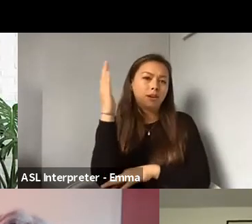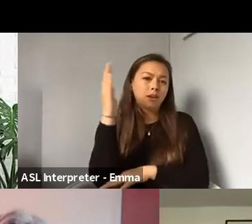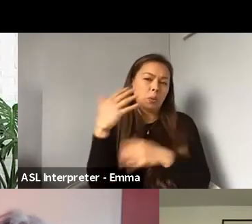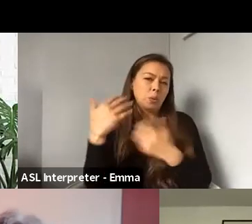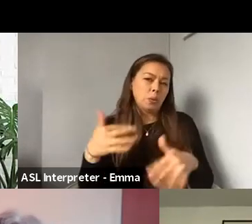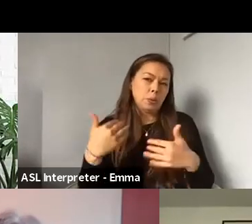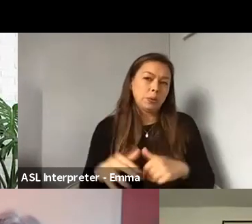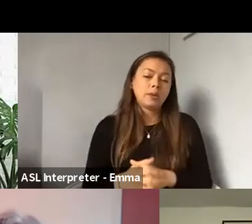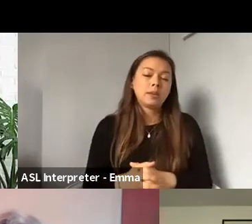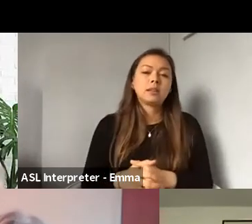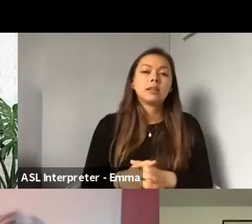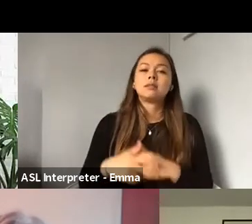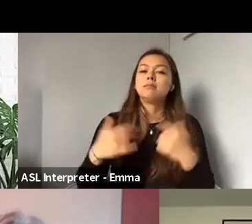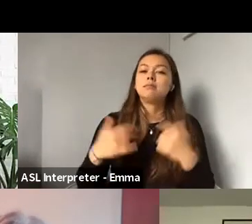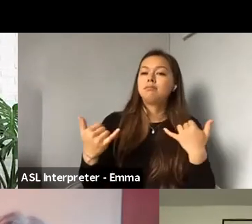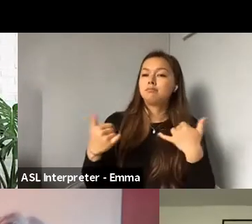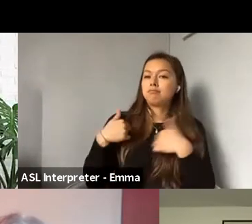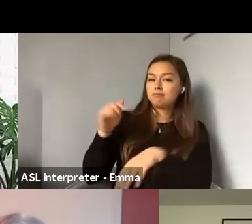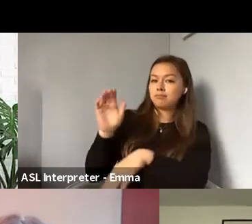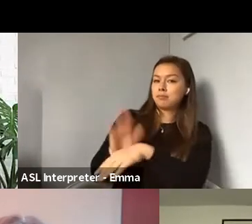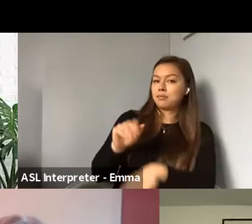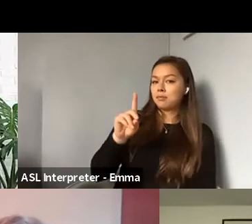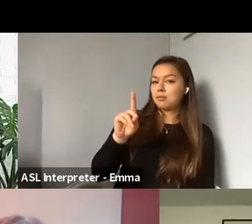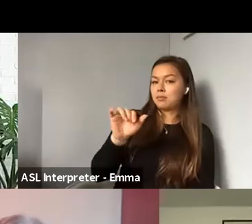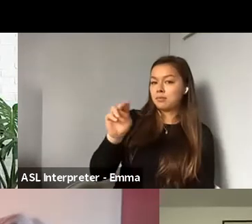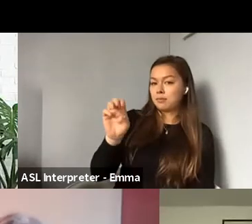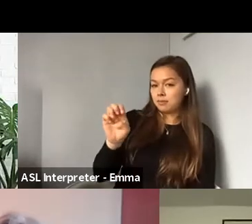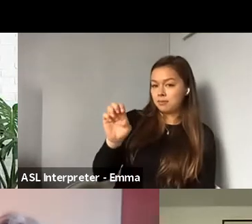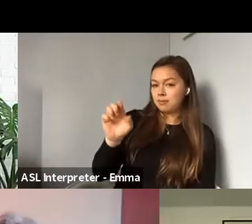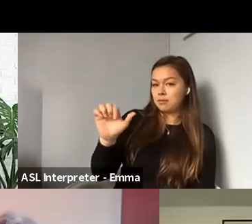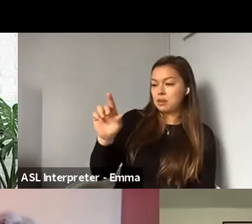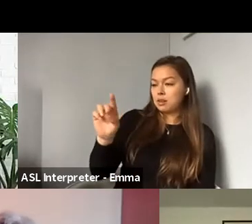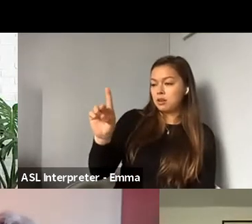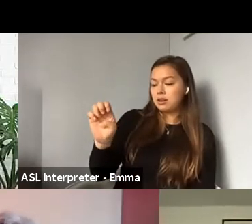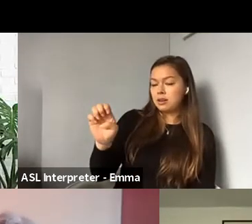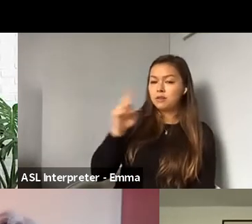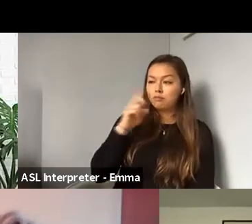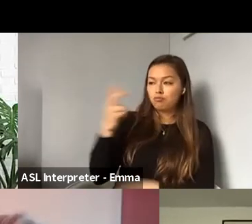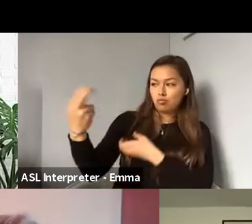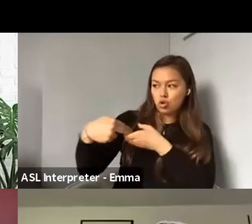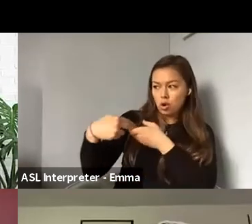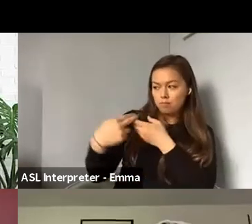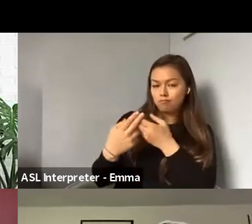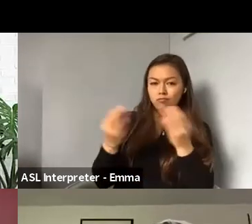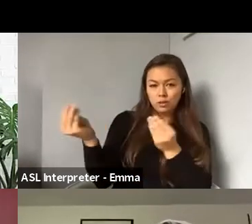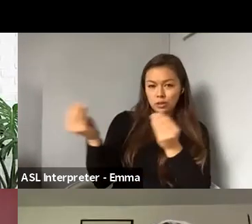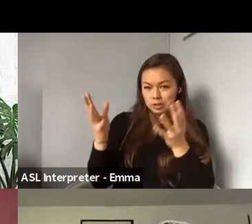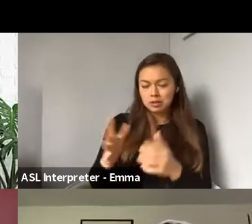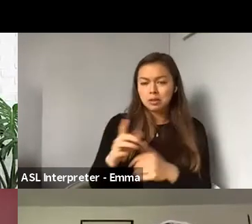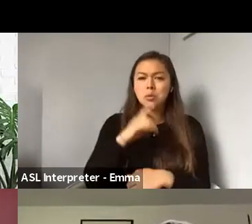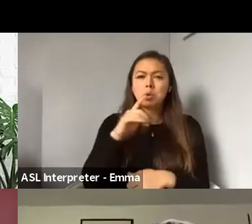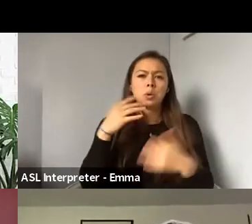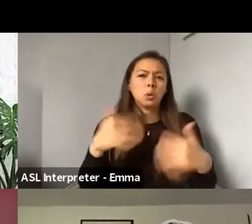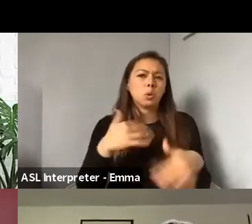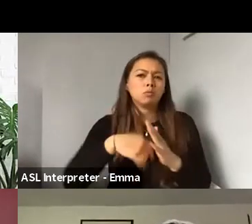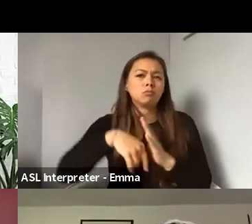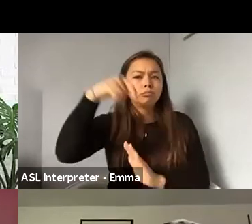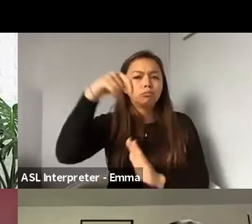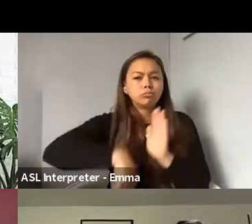my colleague, Diane Lalonde, to join me. And there are so many rich questions that what I'm